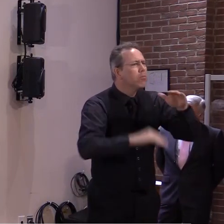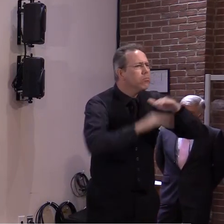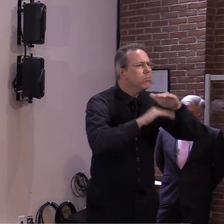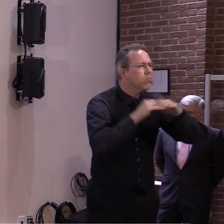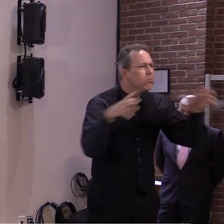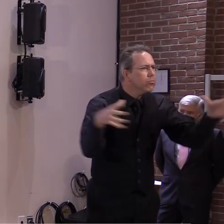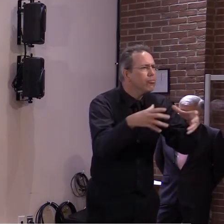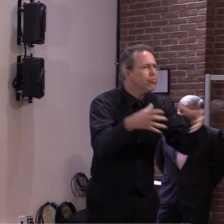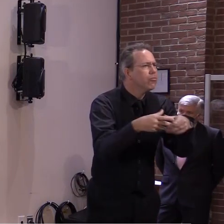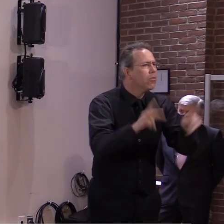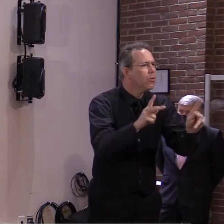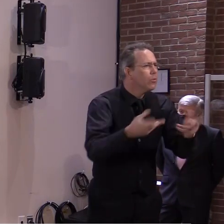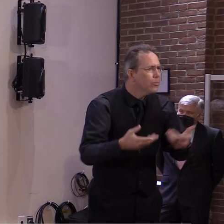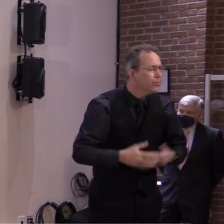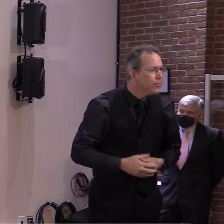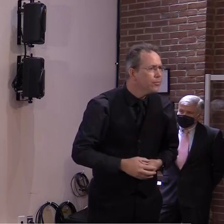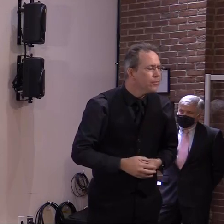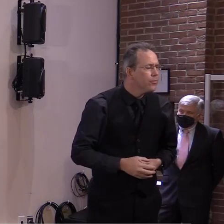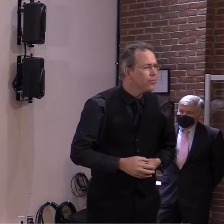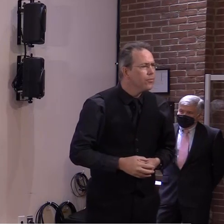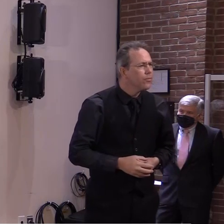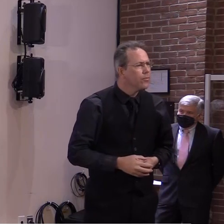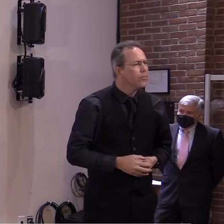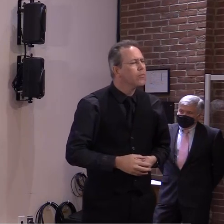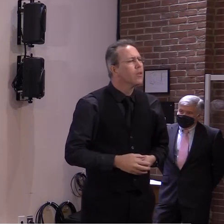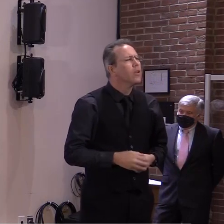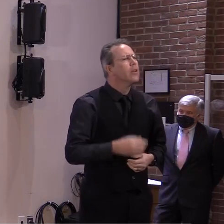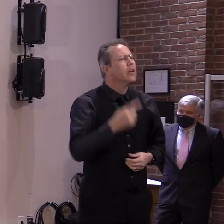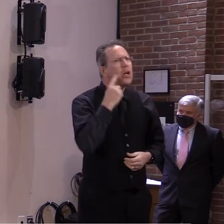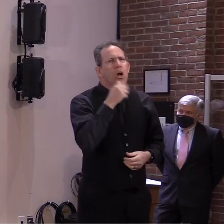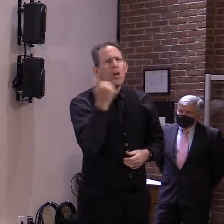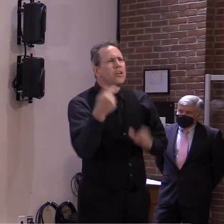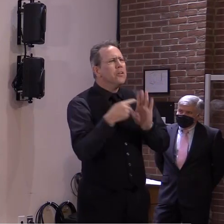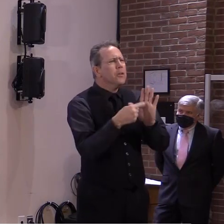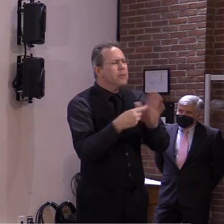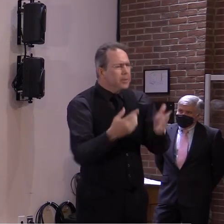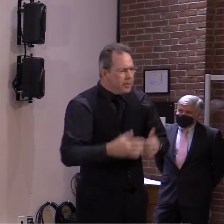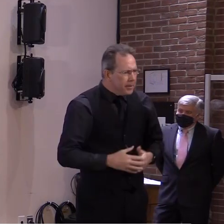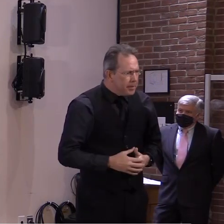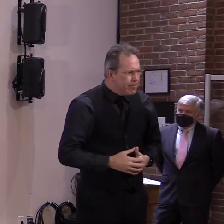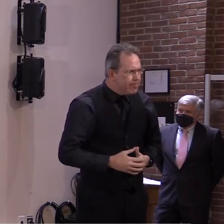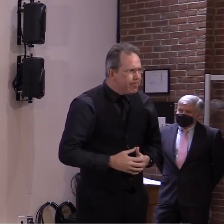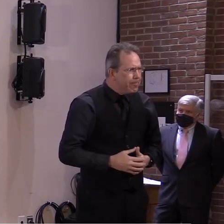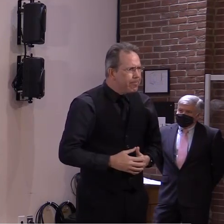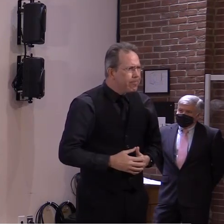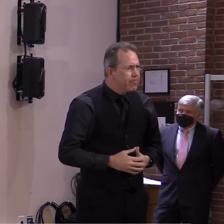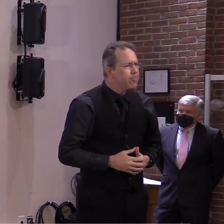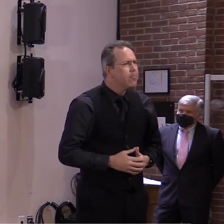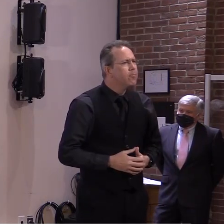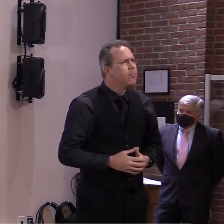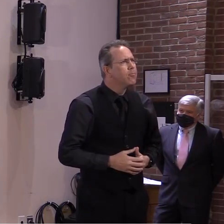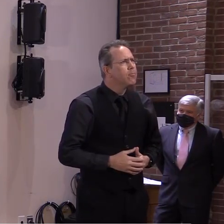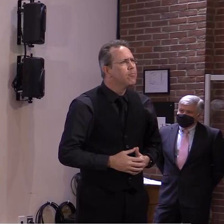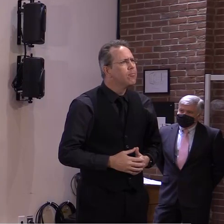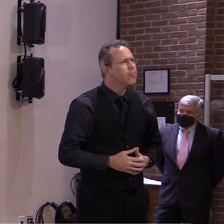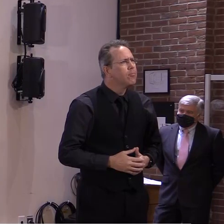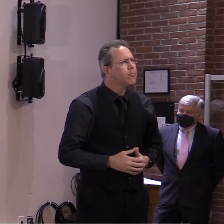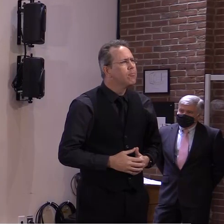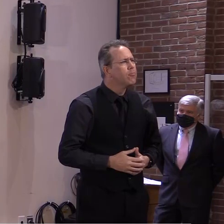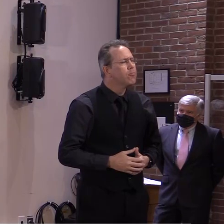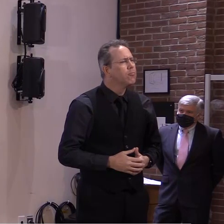but so many people for so long have been emphasizing the benign